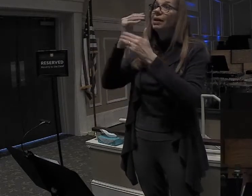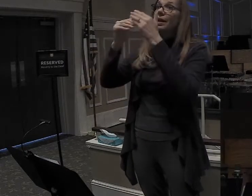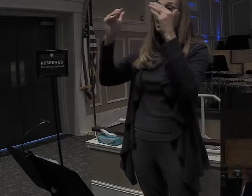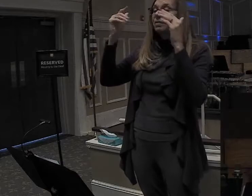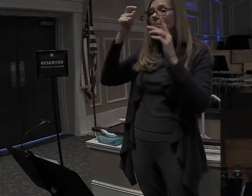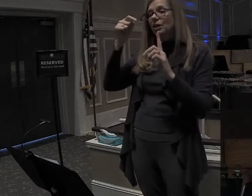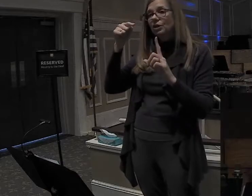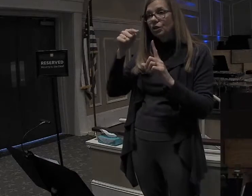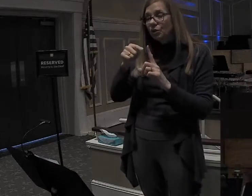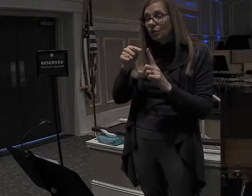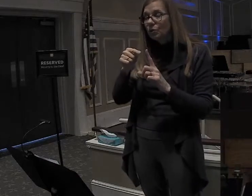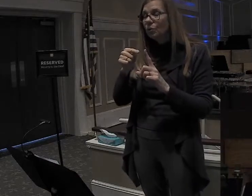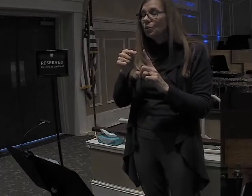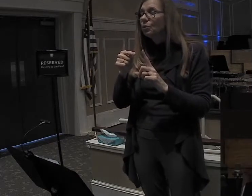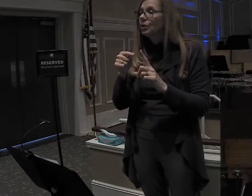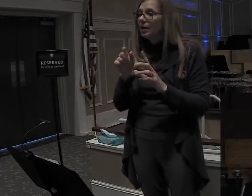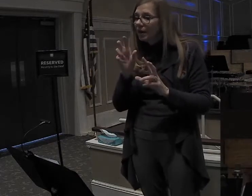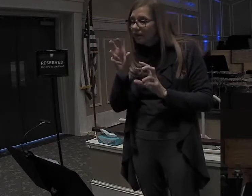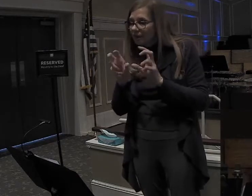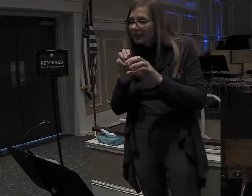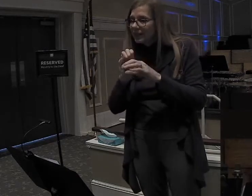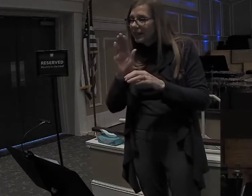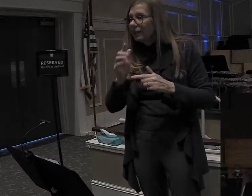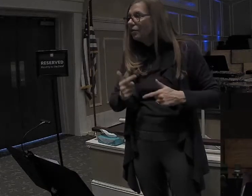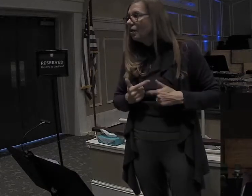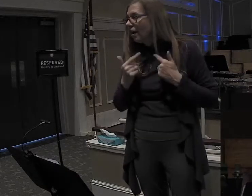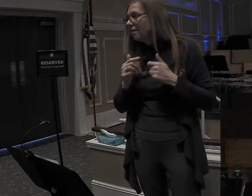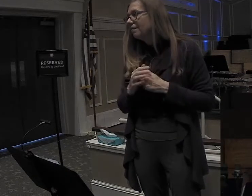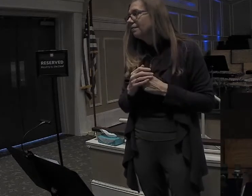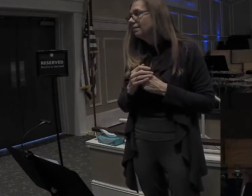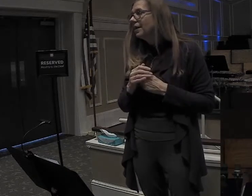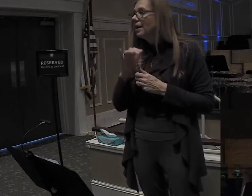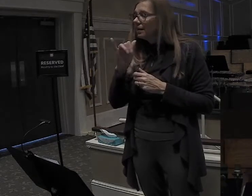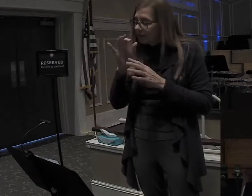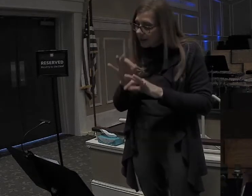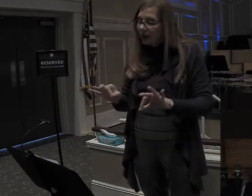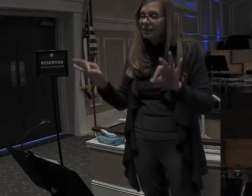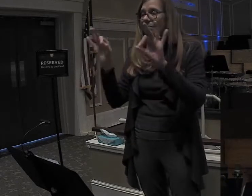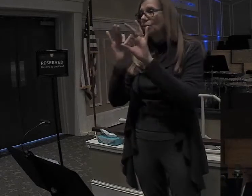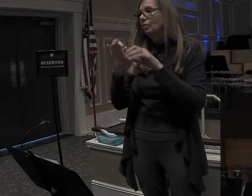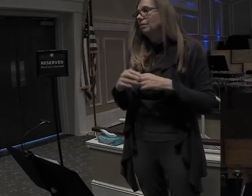you invested in their life? That's what matters.